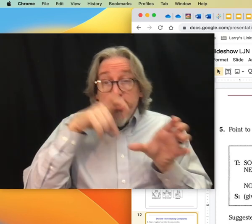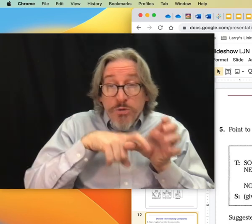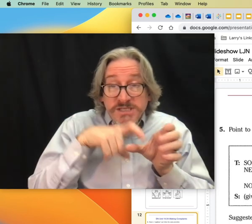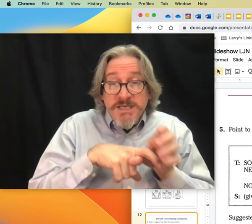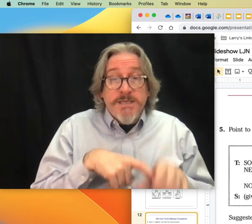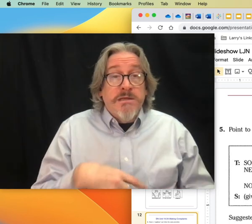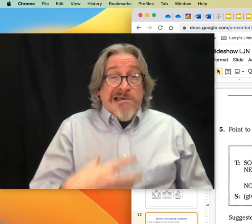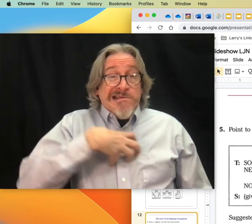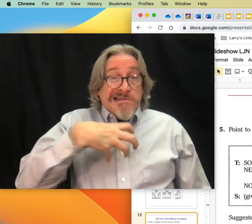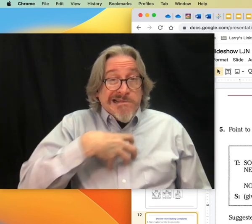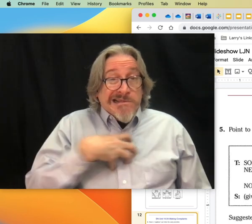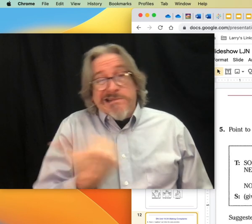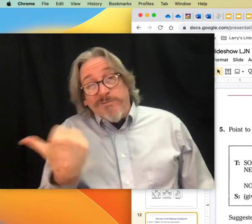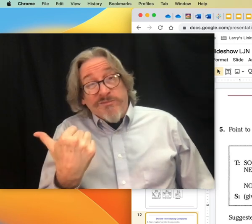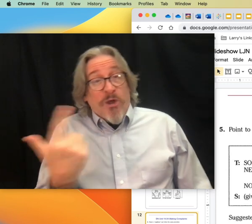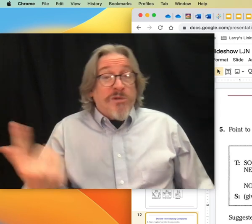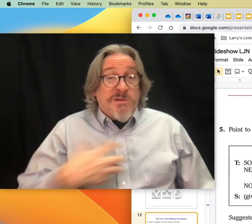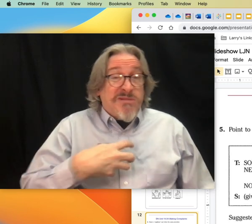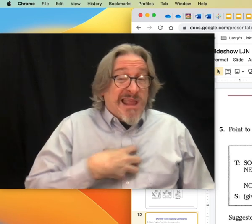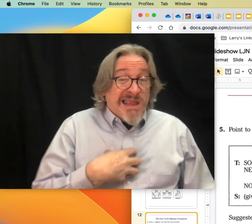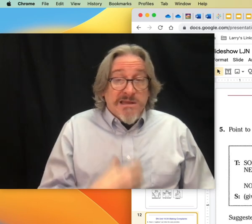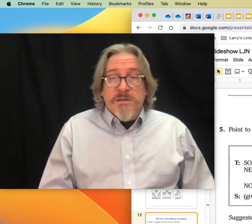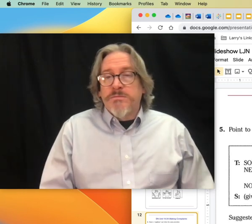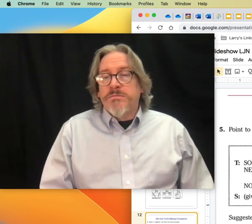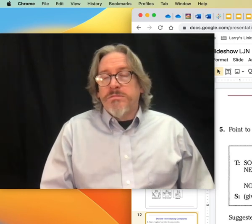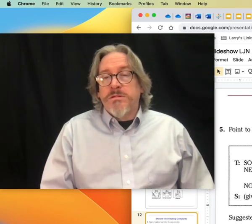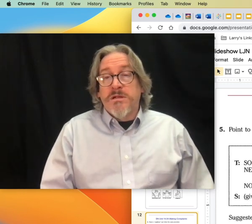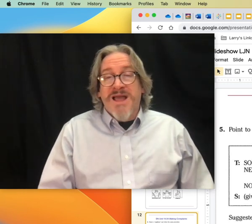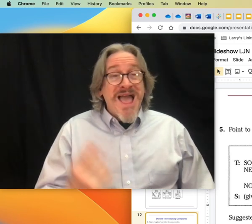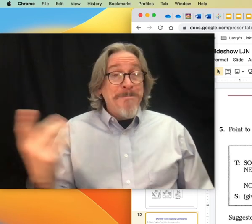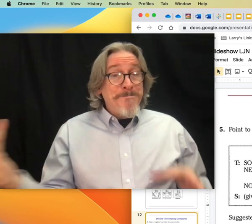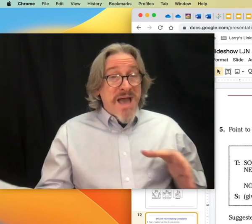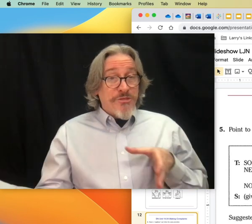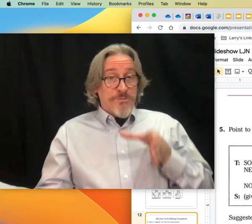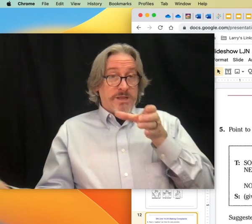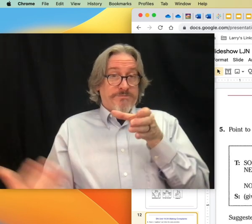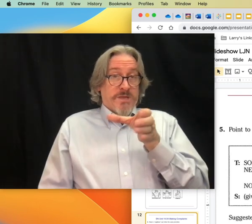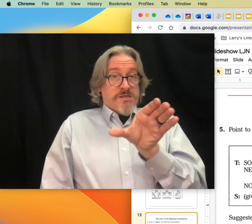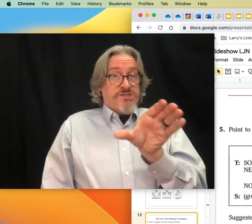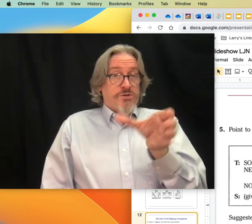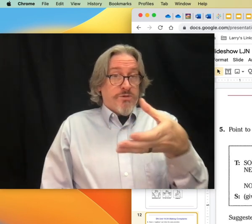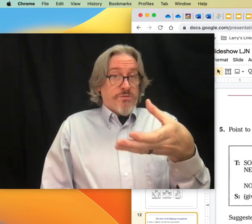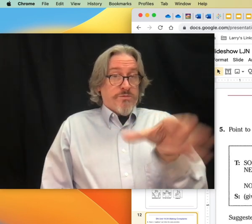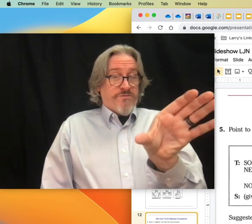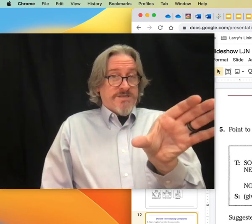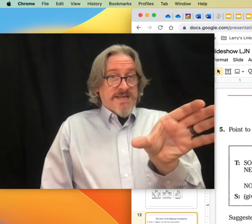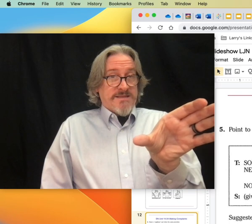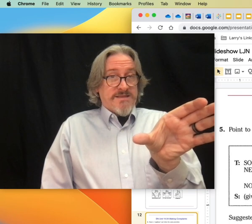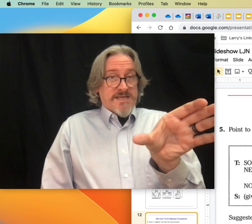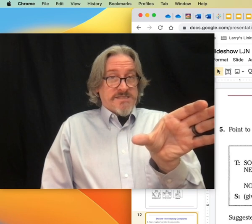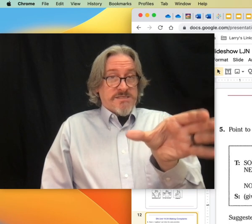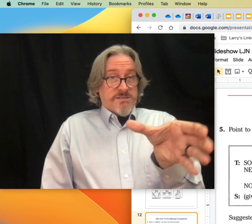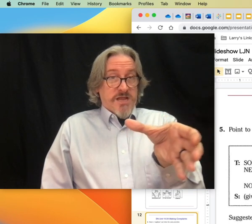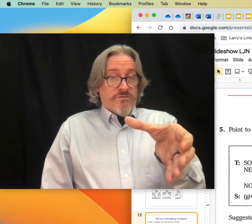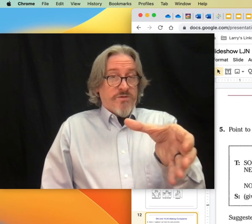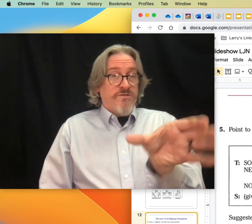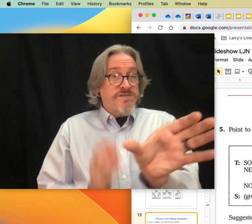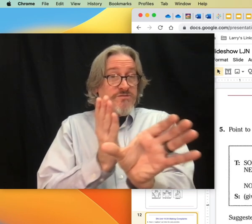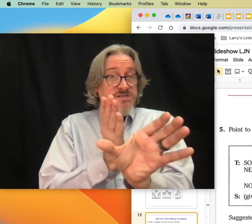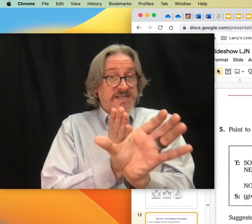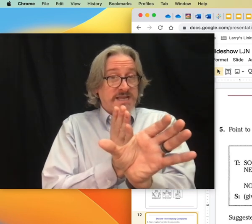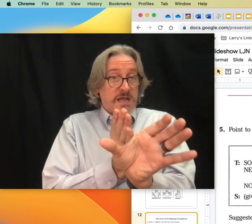Noise, nosy, they always complain, bother me. So if we take this,